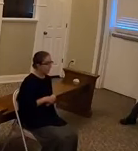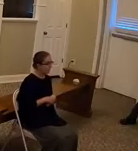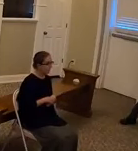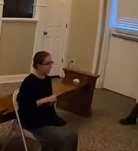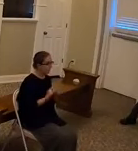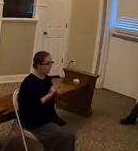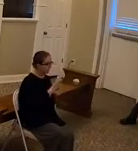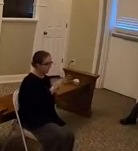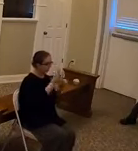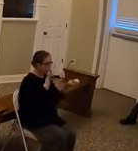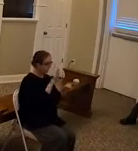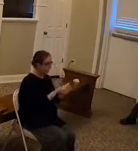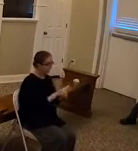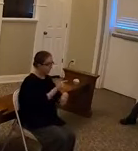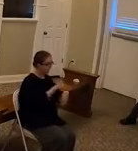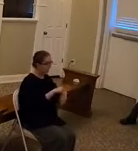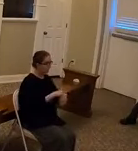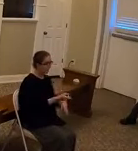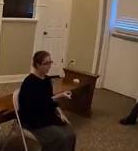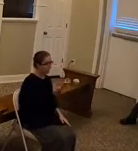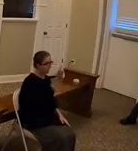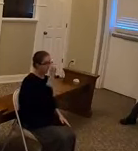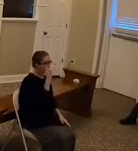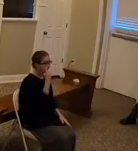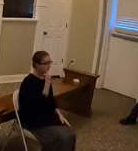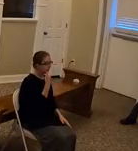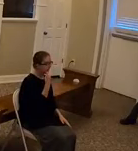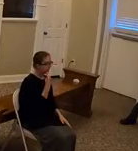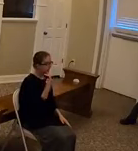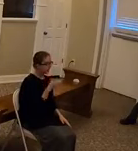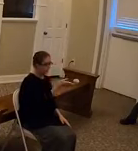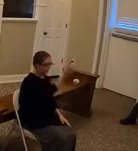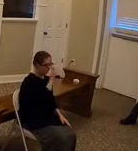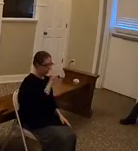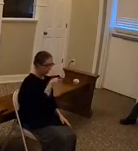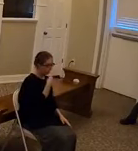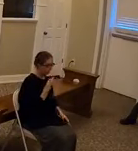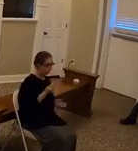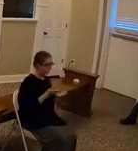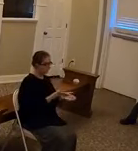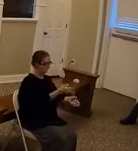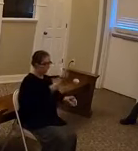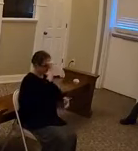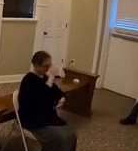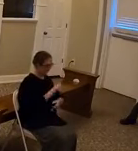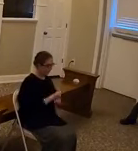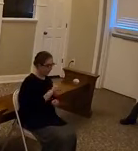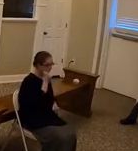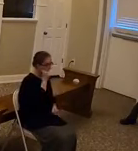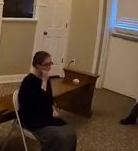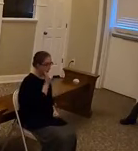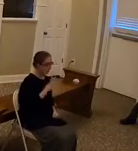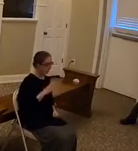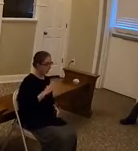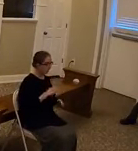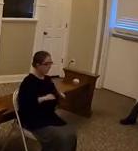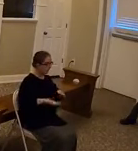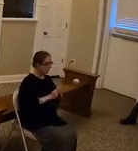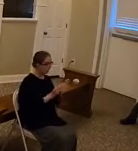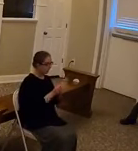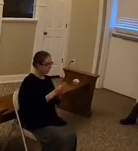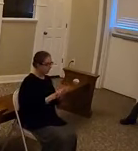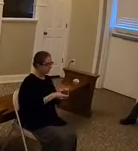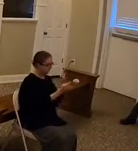But when the fullness of time was come, God sent forth his Son, made of a woman, made under the law,